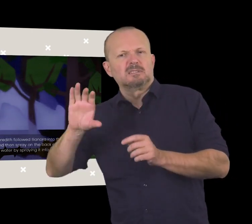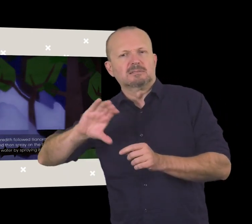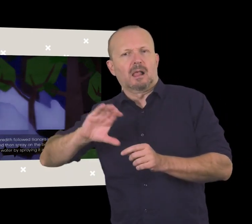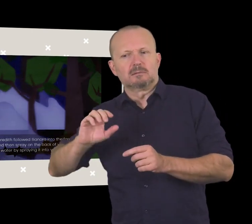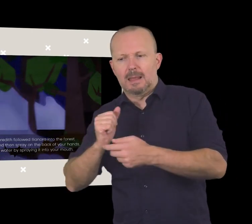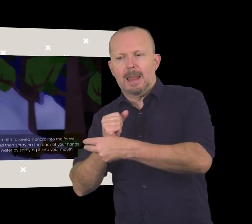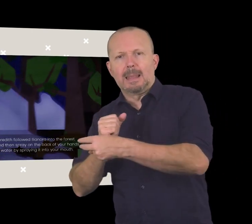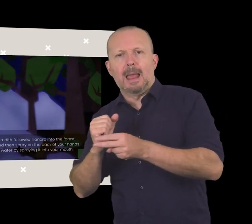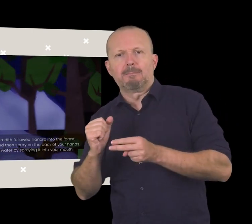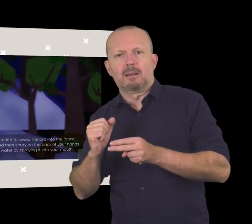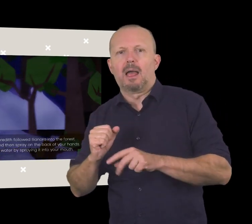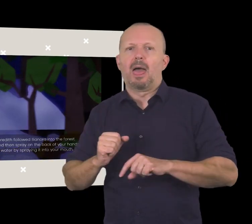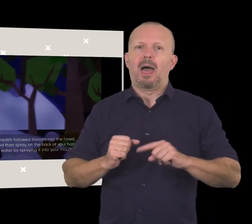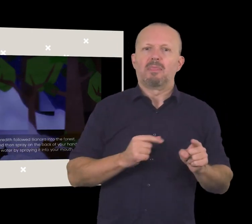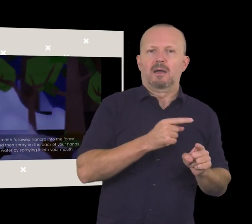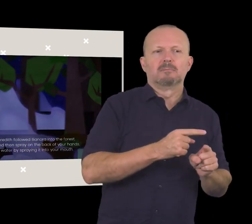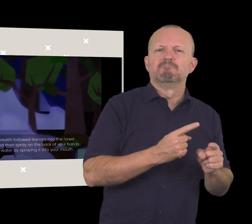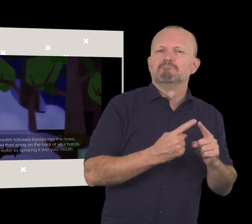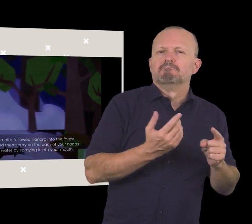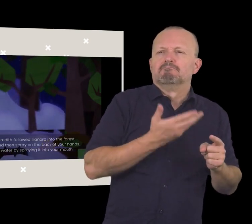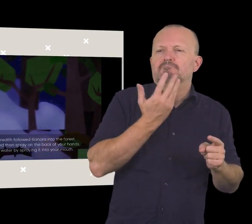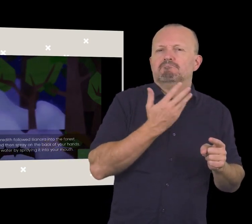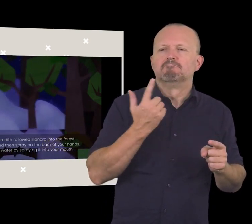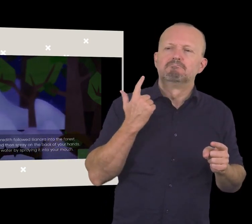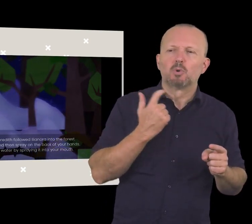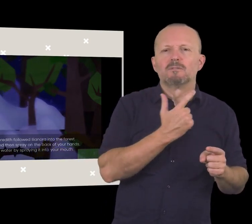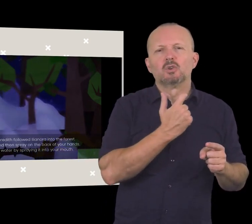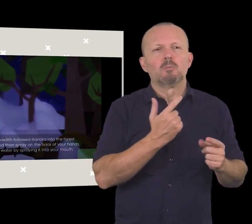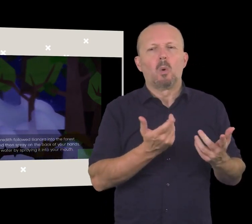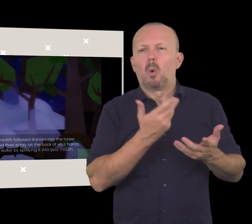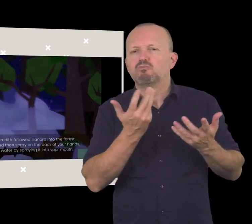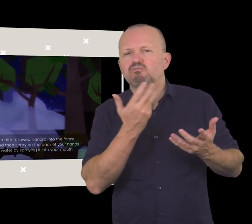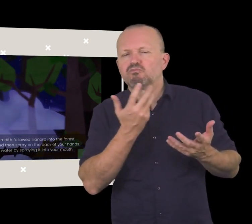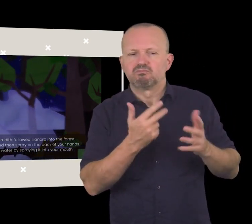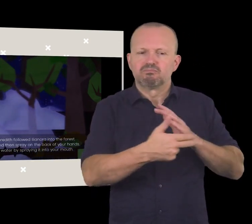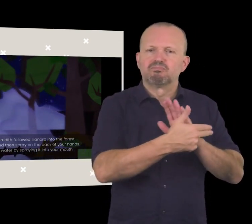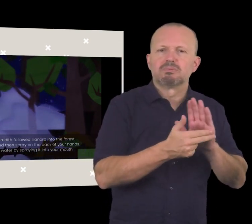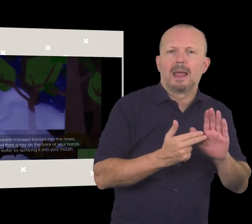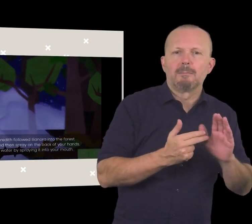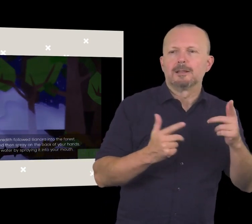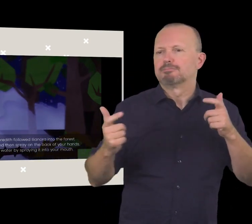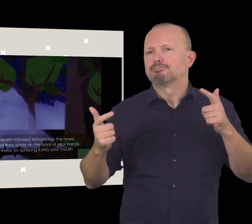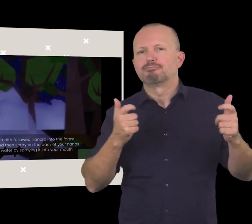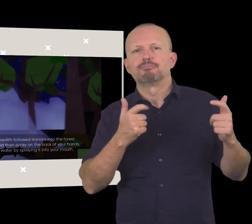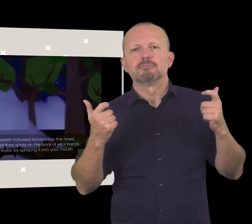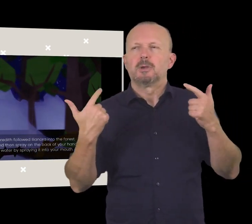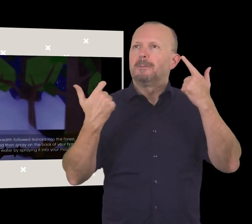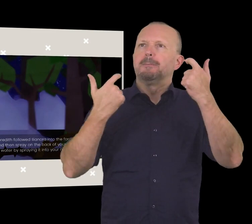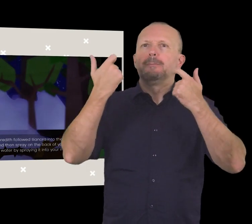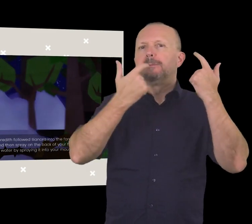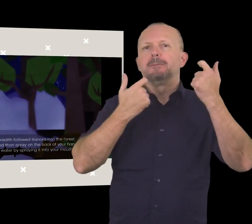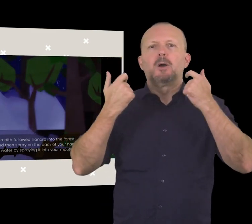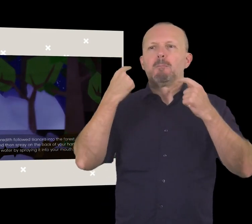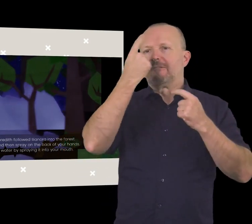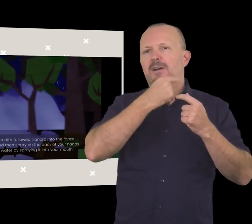that actually smells of something together. It's totally awesome. And I'm going to spray it on my feet and my